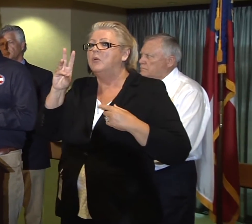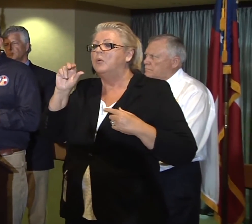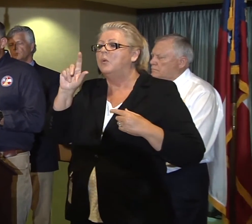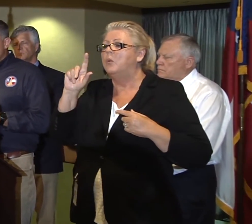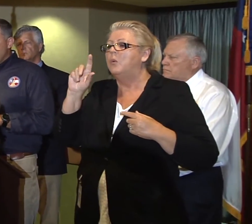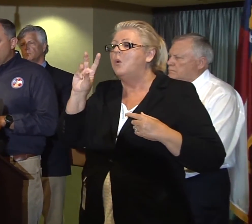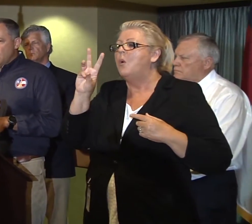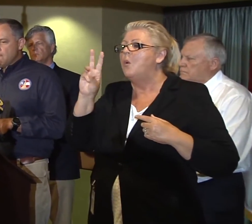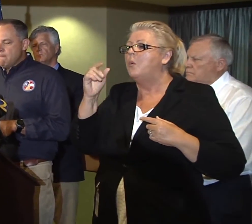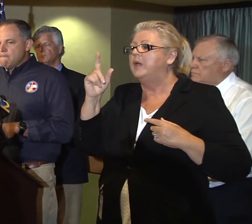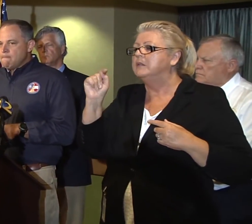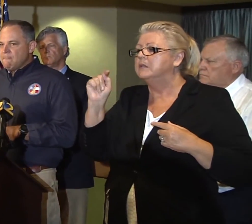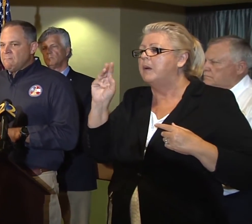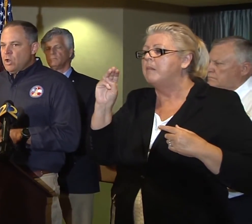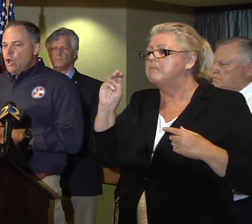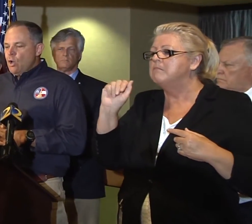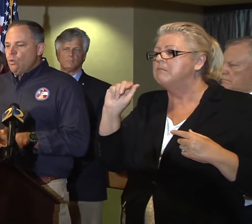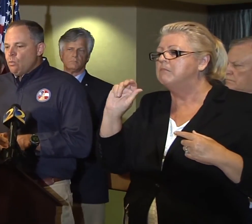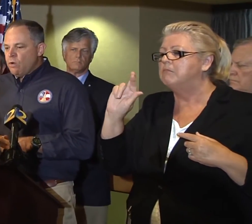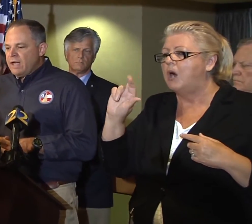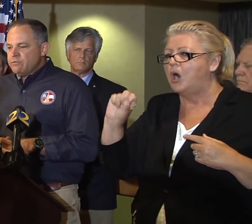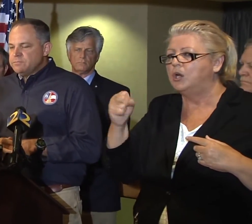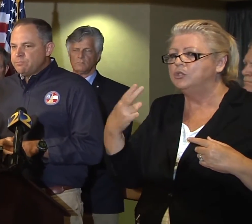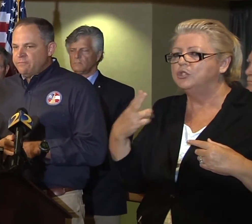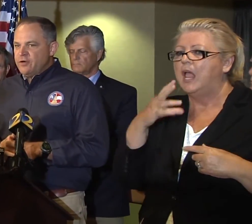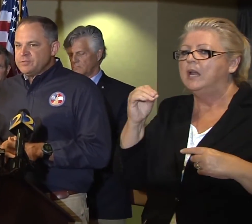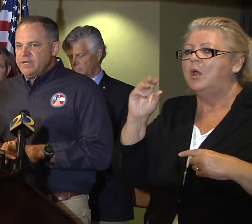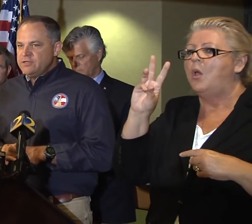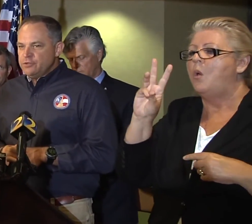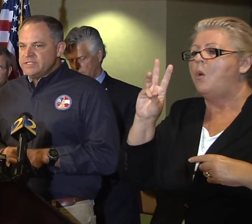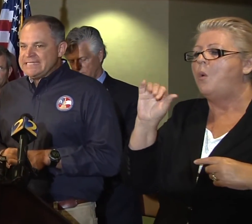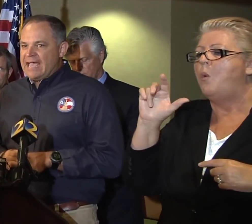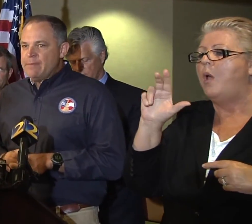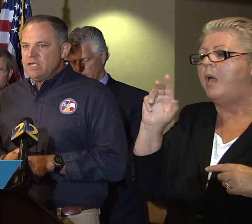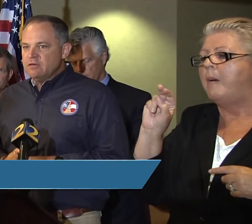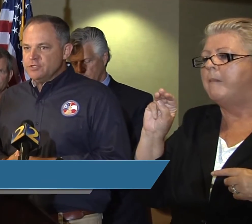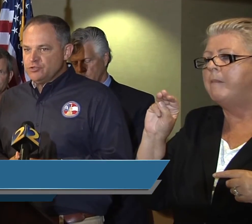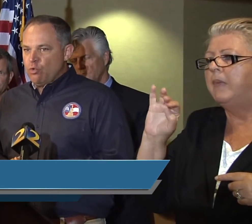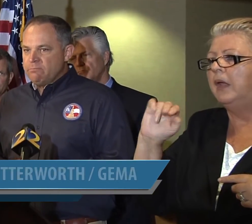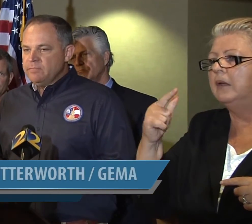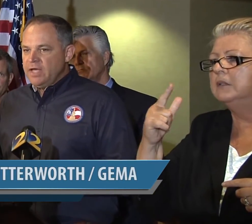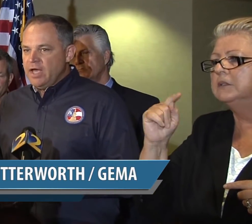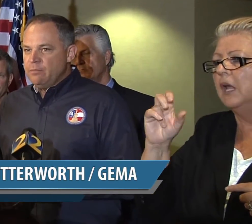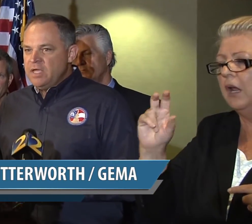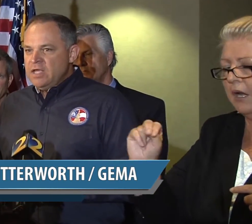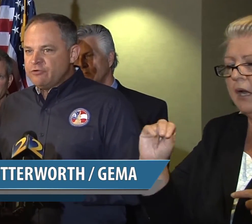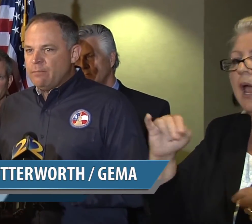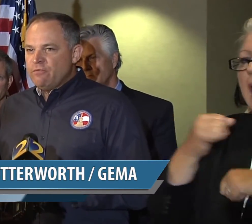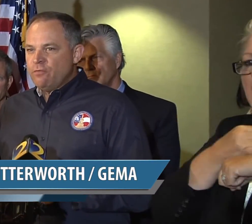that goes into Wilmington. When they would be closed? What I would prefer to speak to is the timing of the storm.